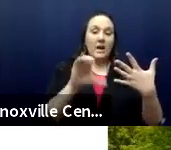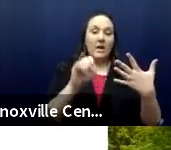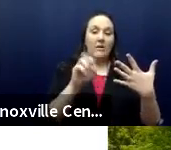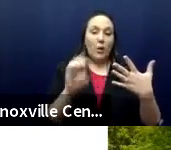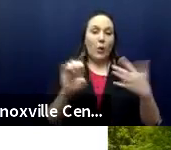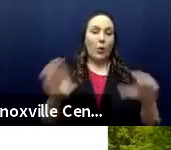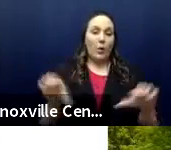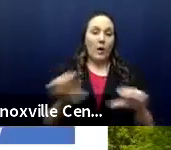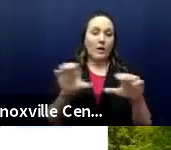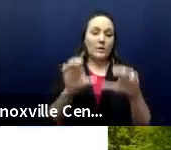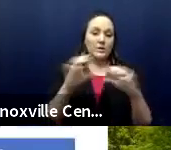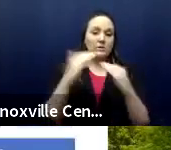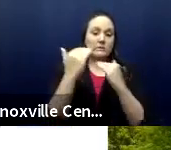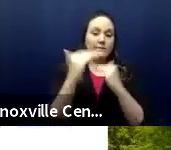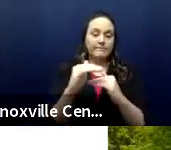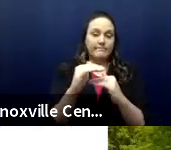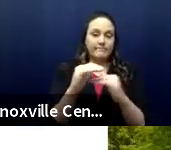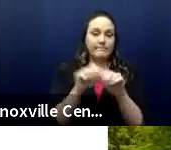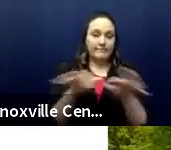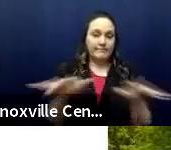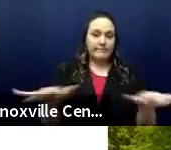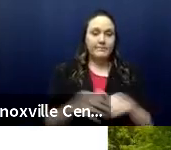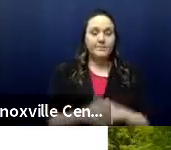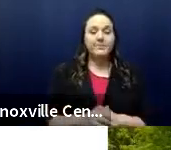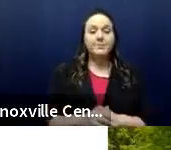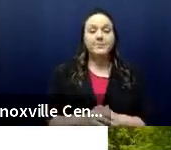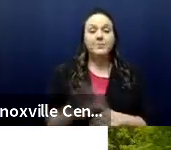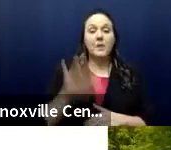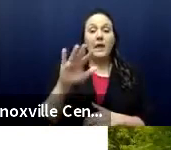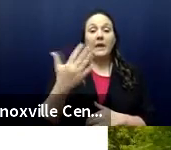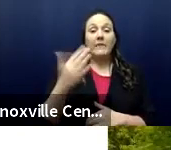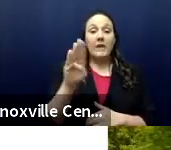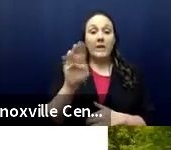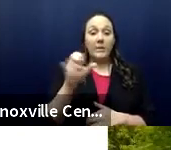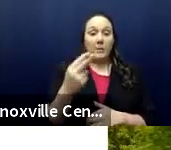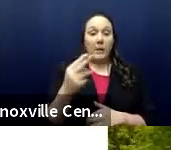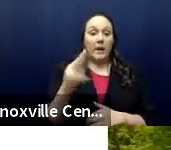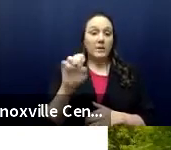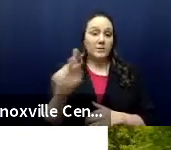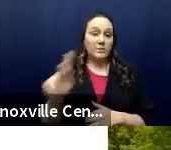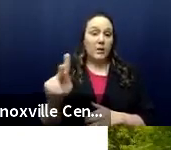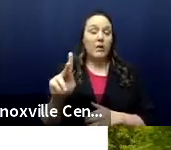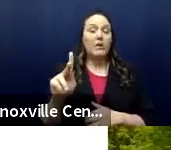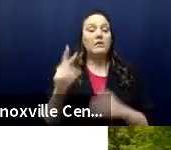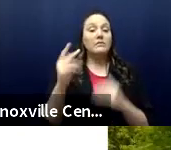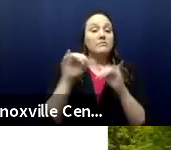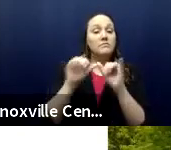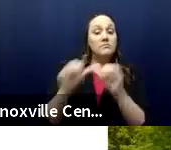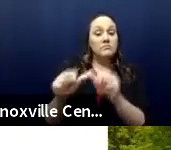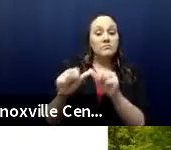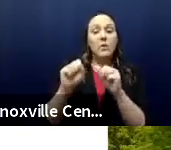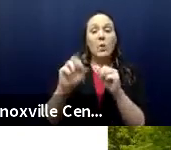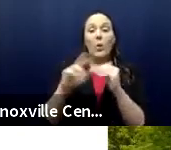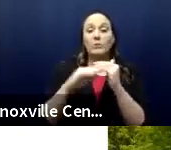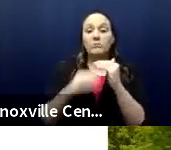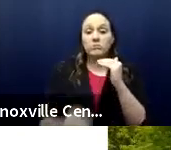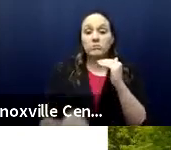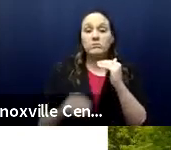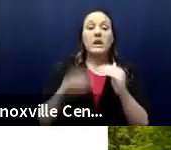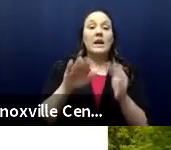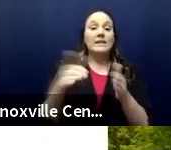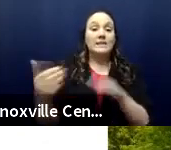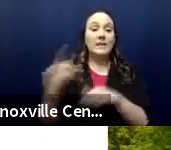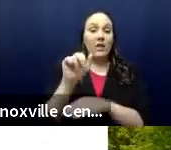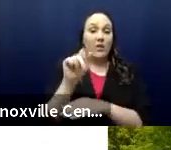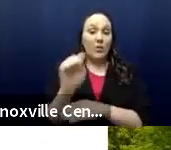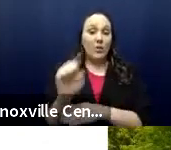of disease. Our fifth benchmark, sustained or decreased COVID-19 related death rate identified